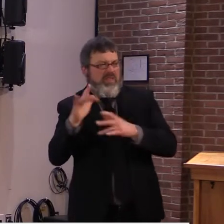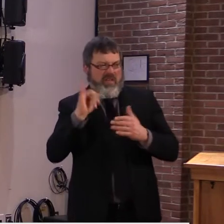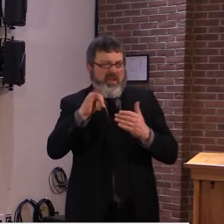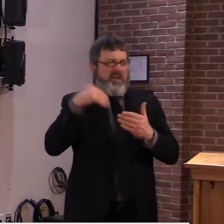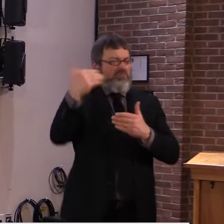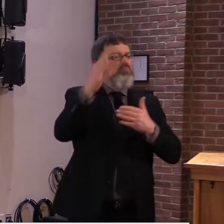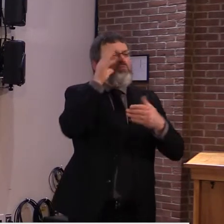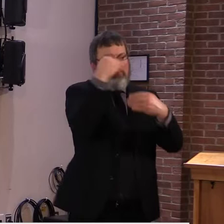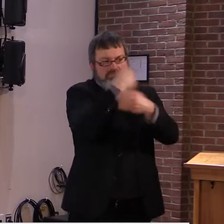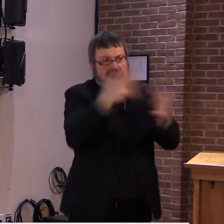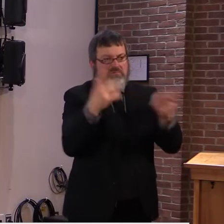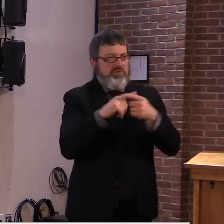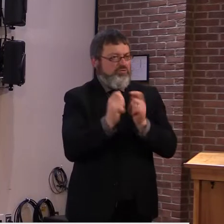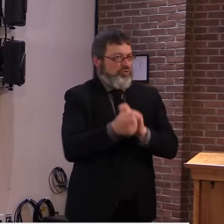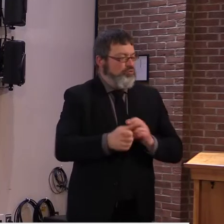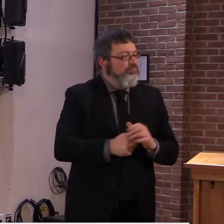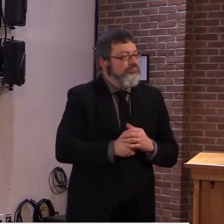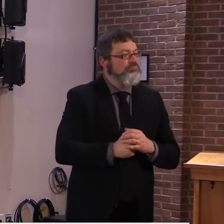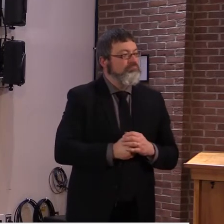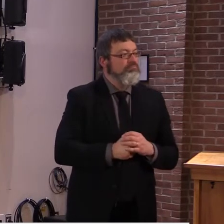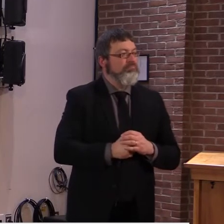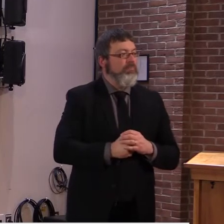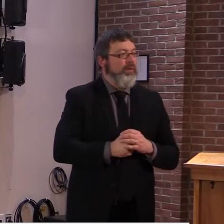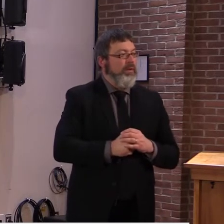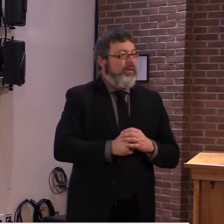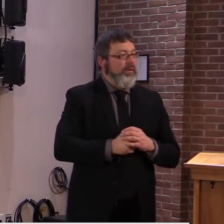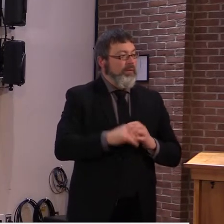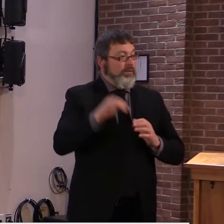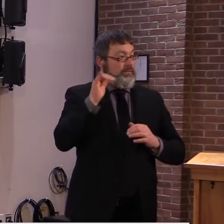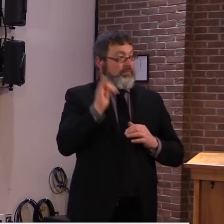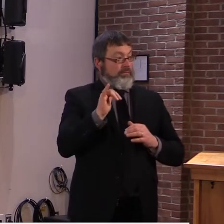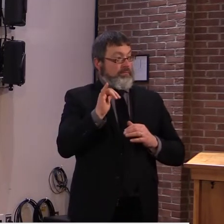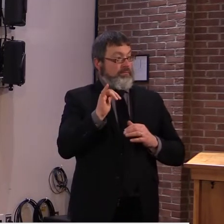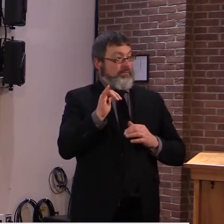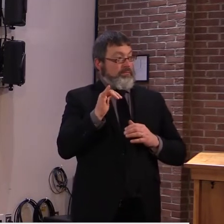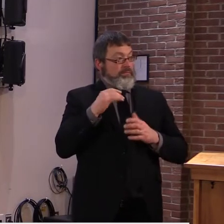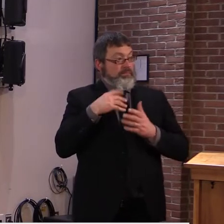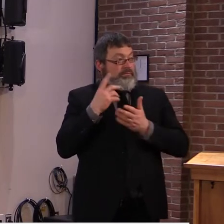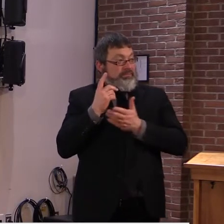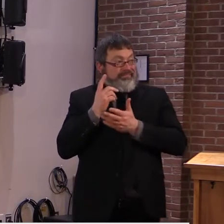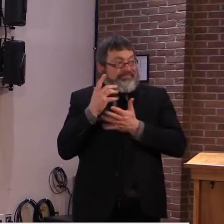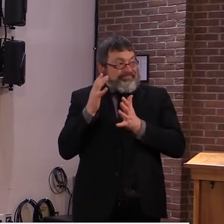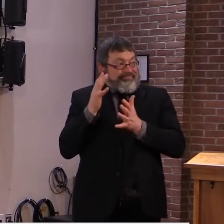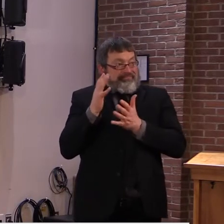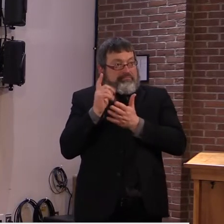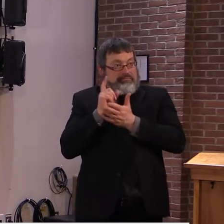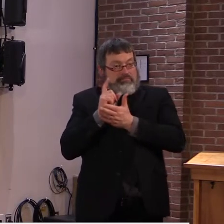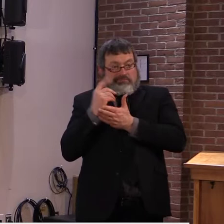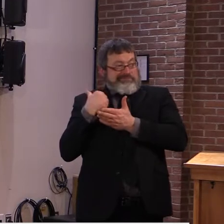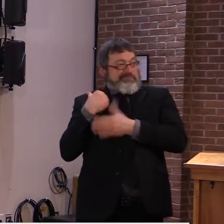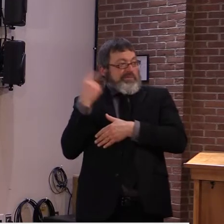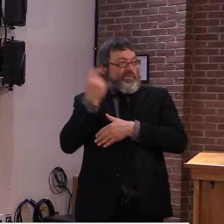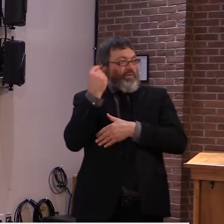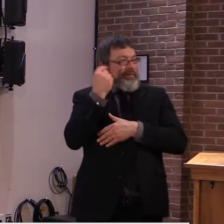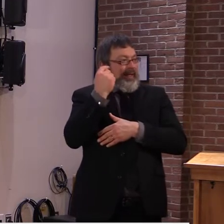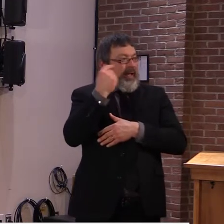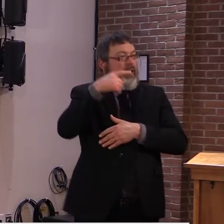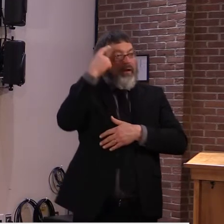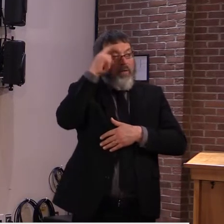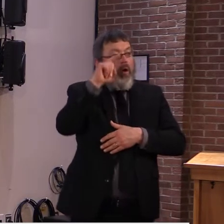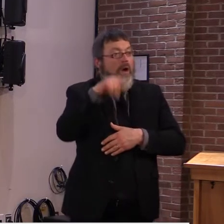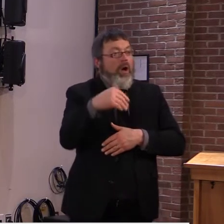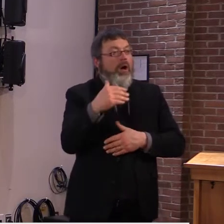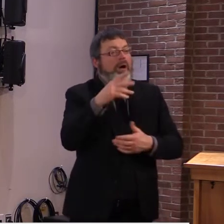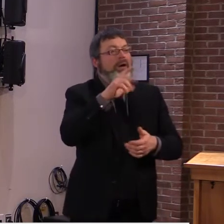been initiated at long-term care facilities, along with healthcare workers and others in the Phase 1A